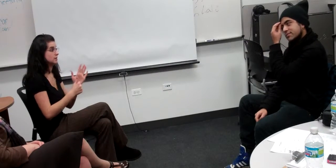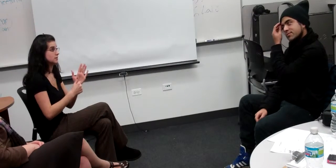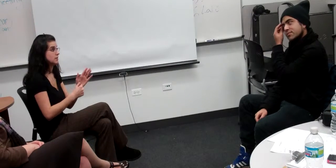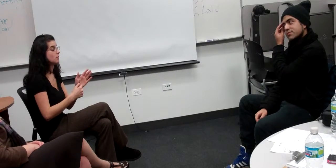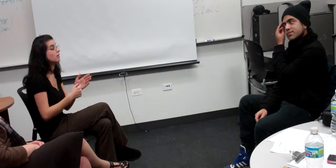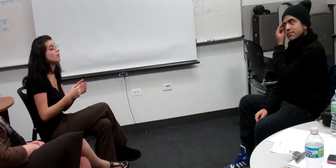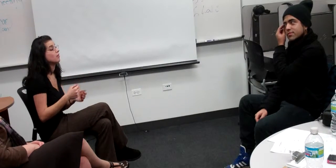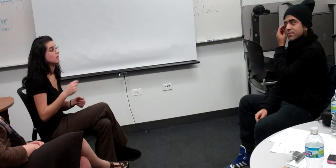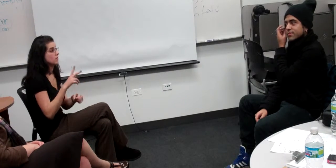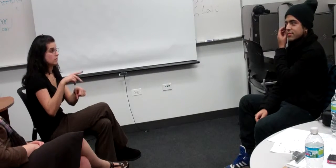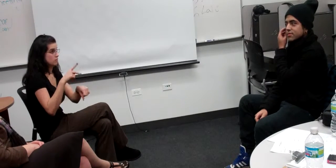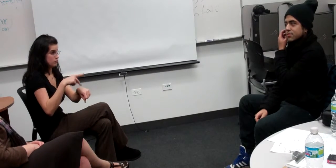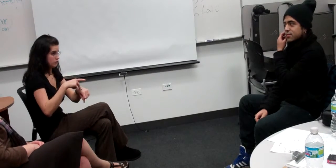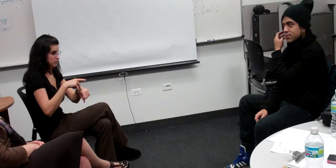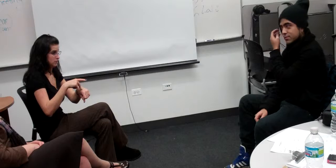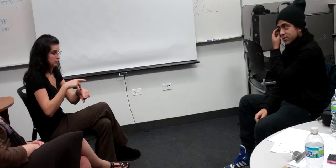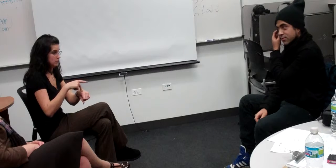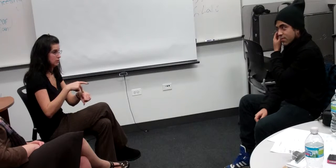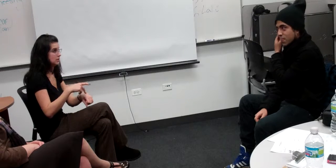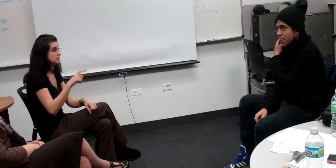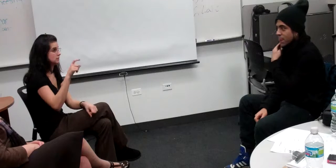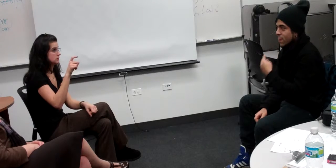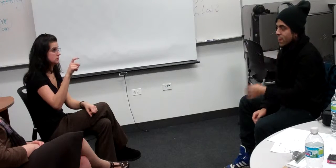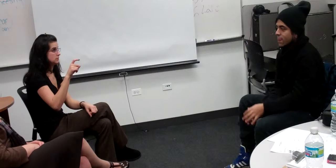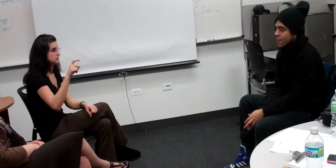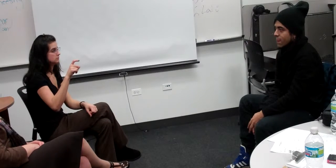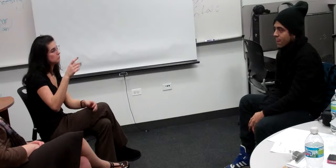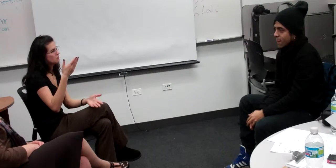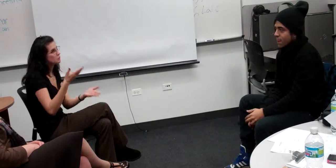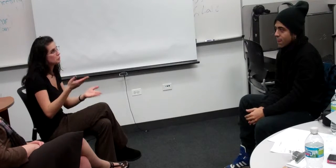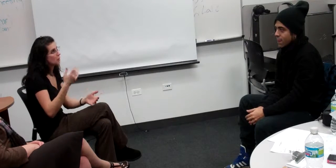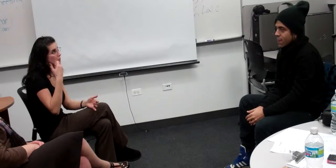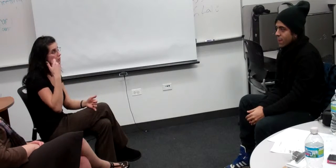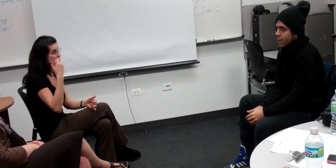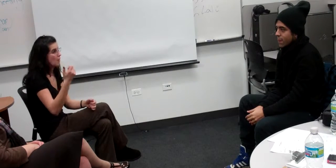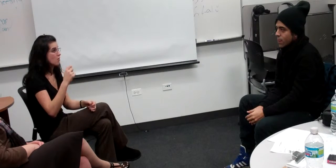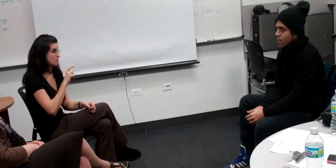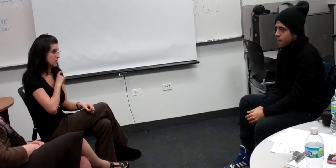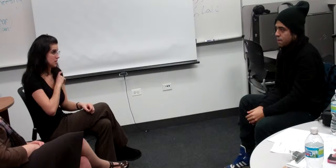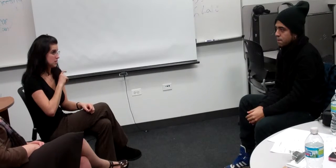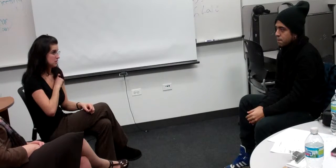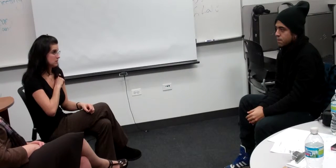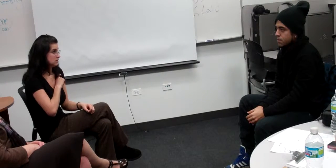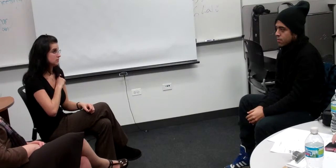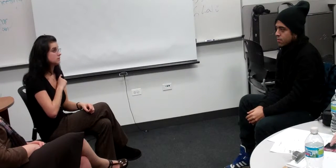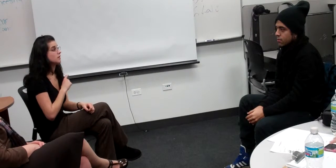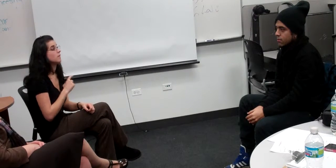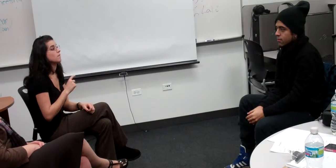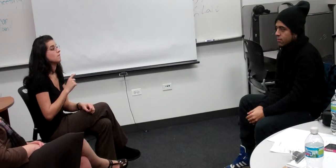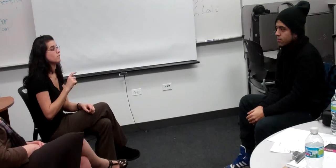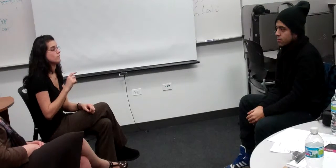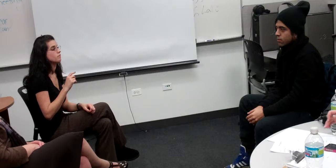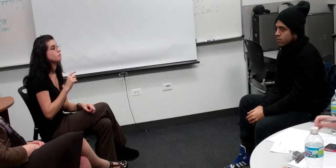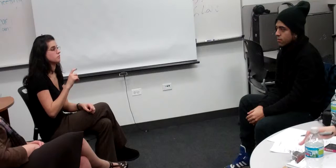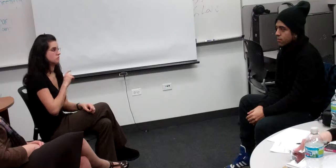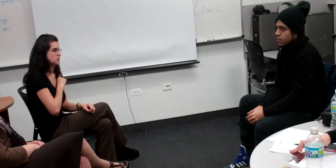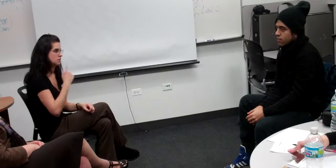call, probably would call the police about this situation, and then the police would come and want to talk